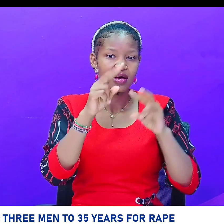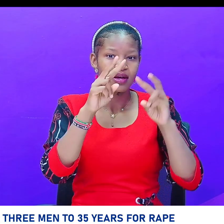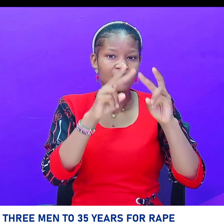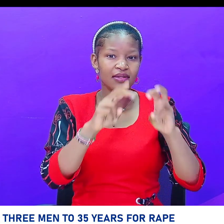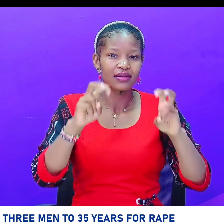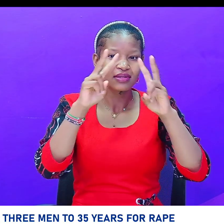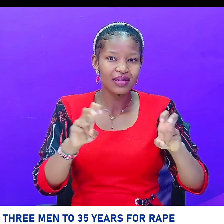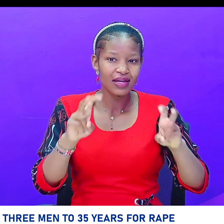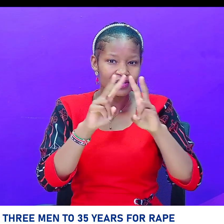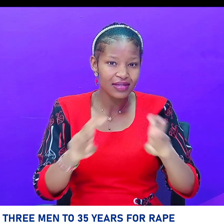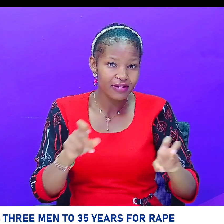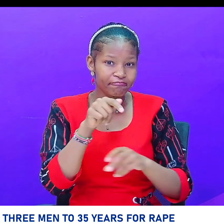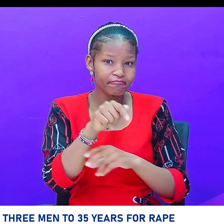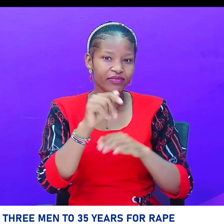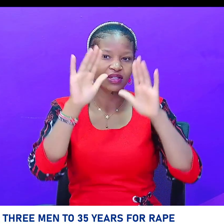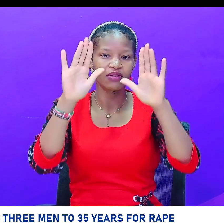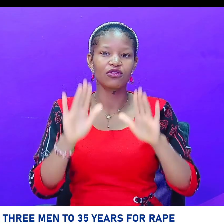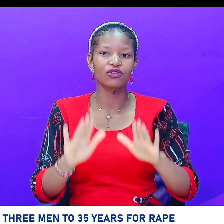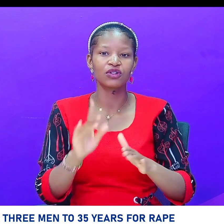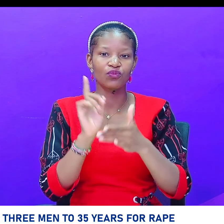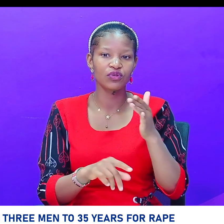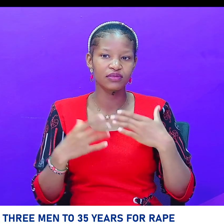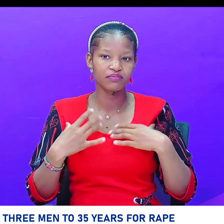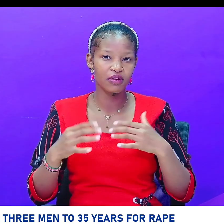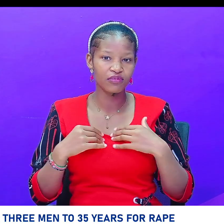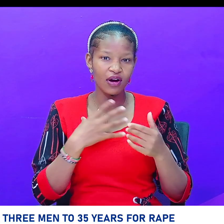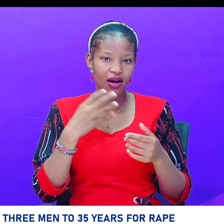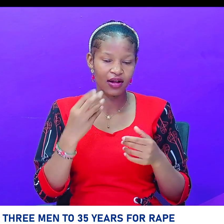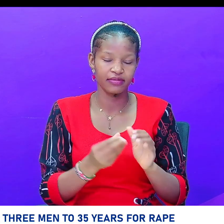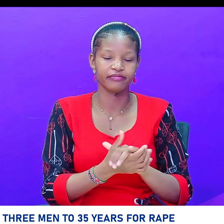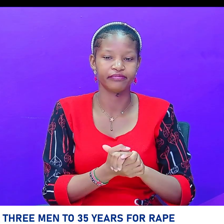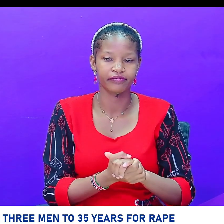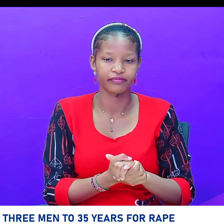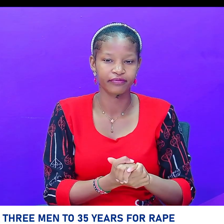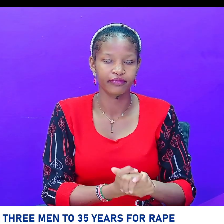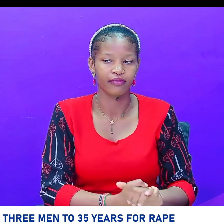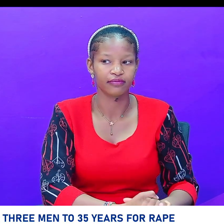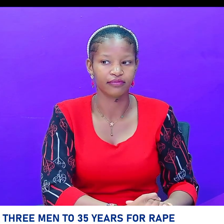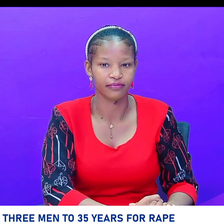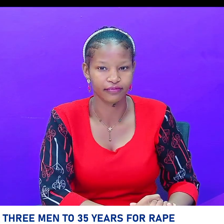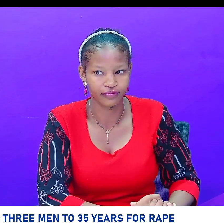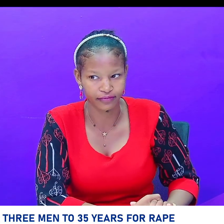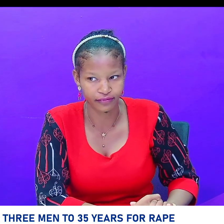The footage played a key role in the investigation and in subsequent prosecution.